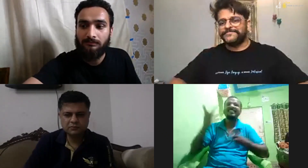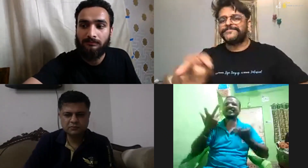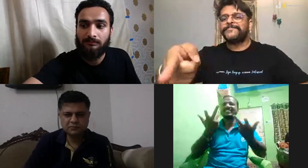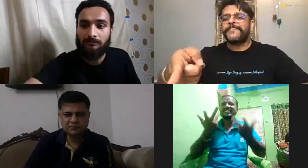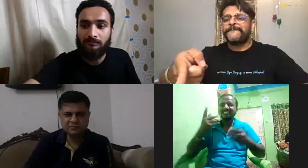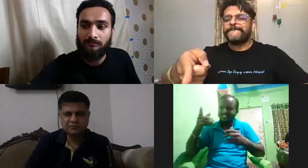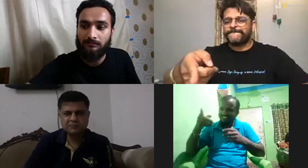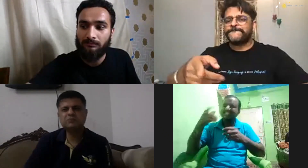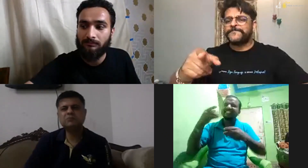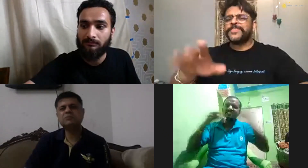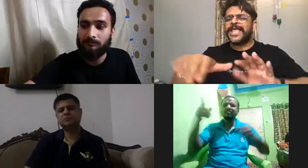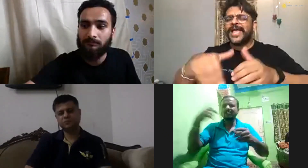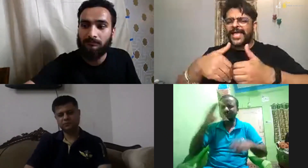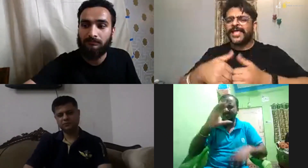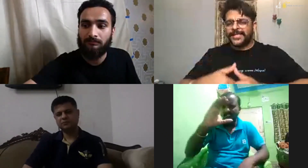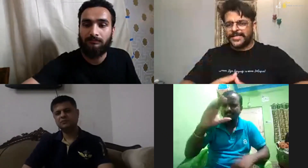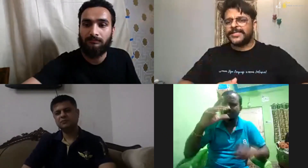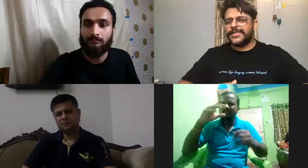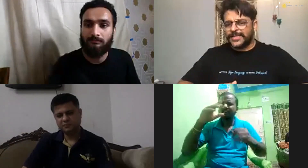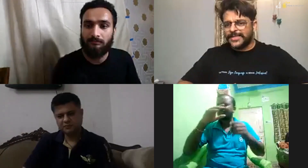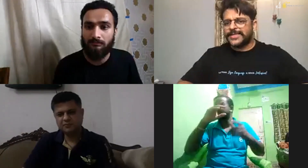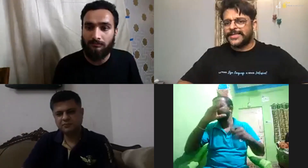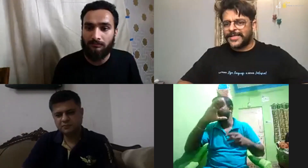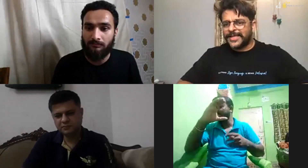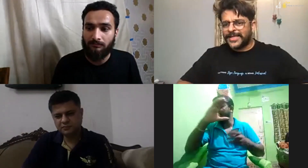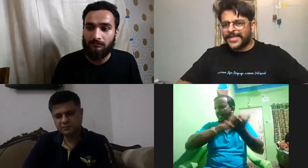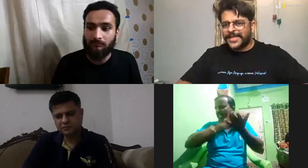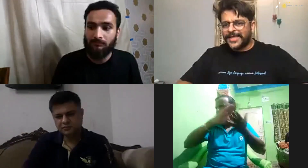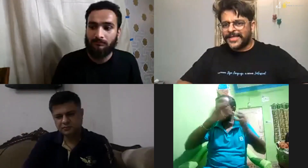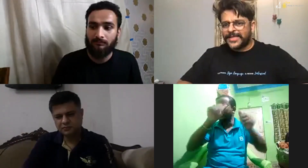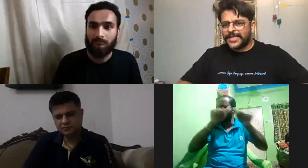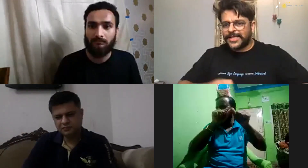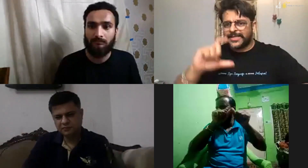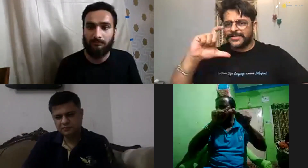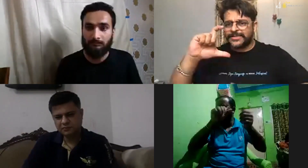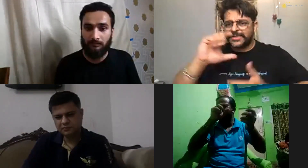Yeah, I don't know. I mean, I don't know how to say it here, but it's